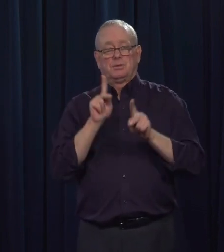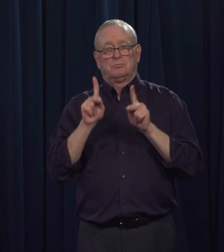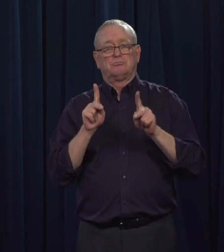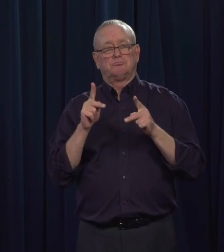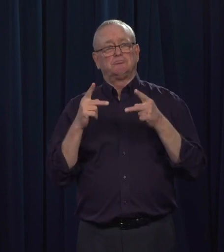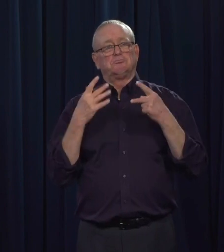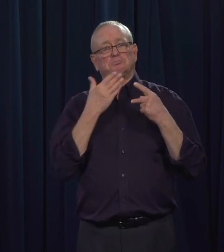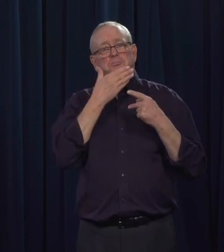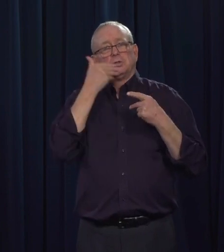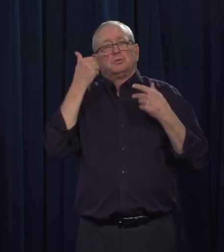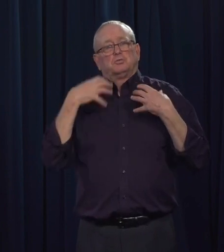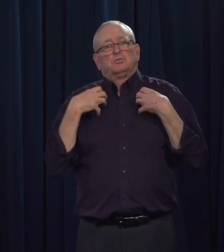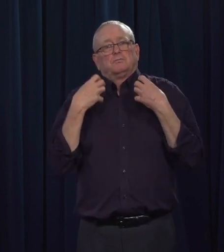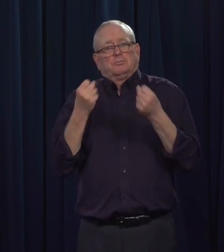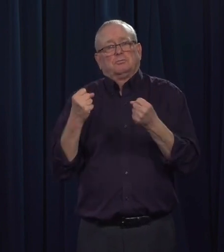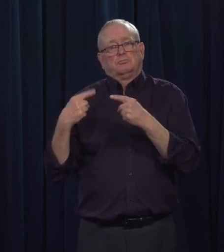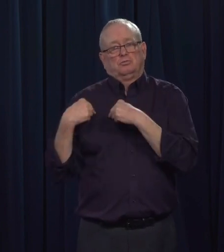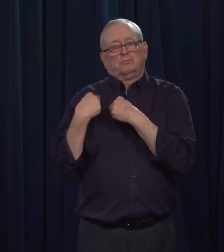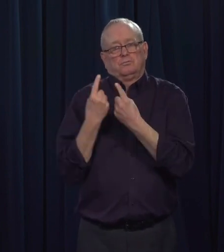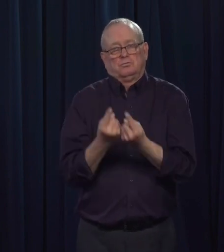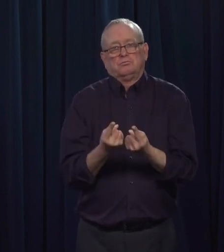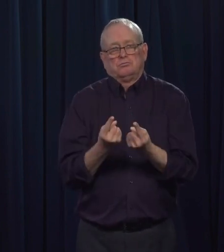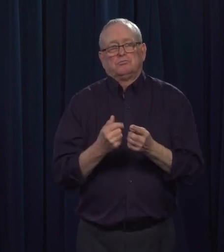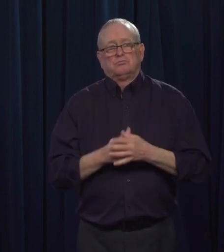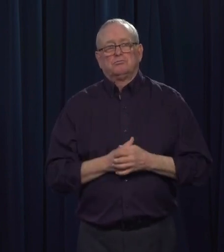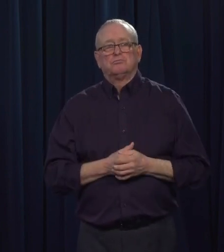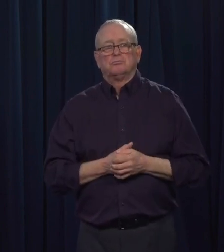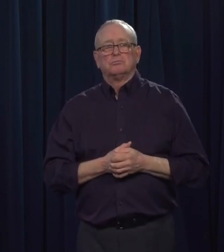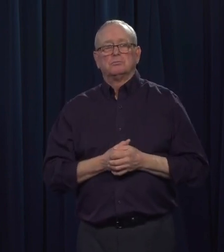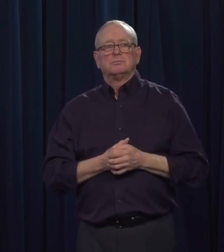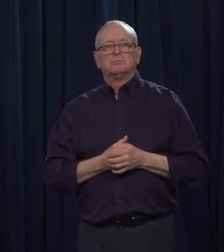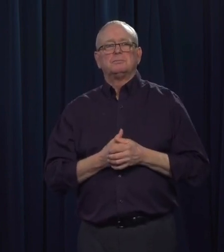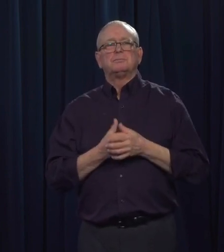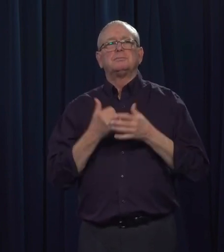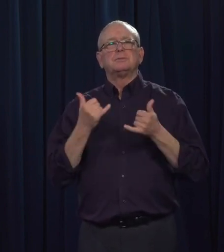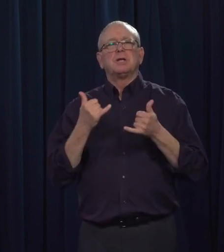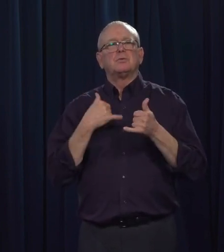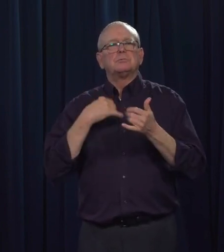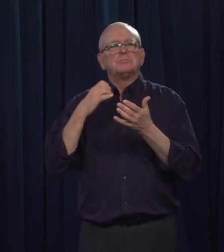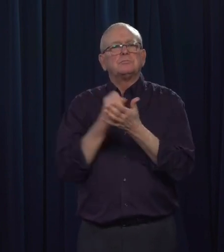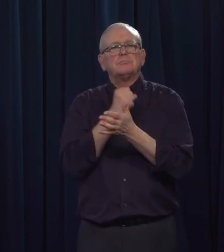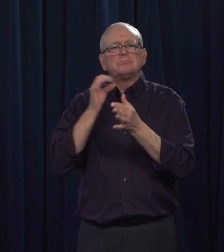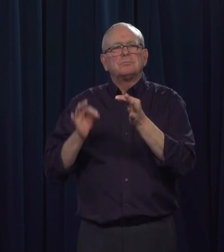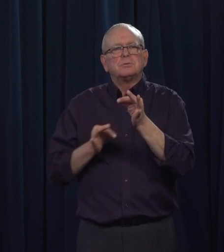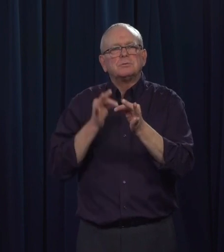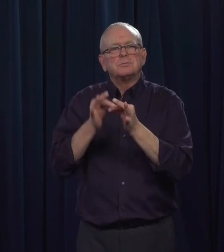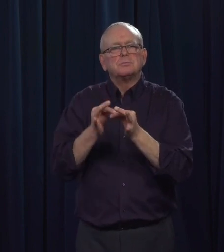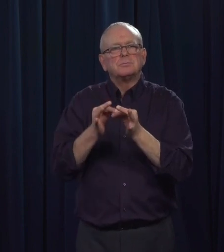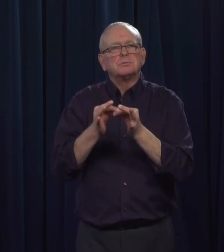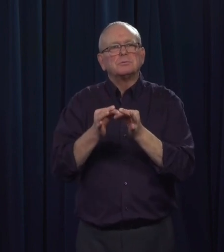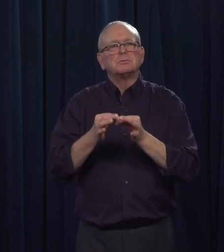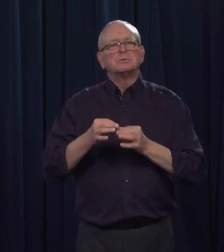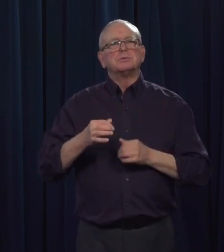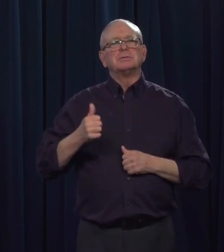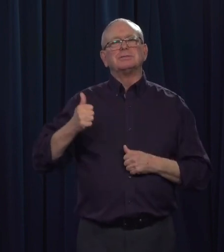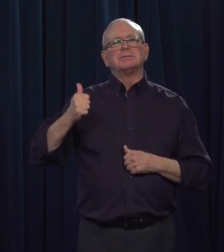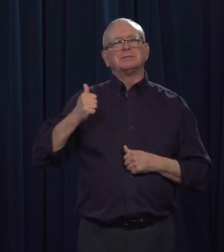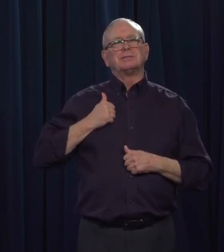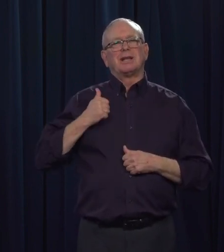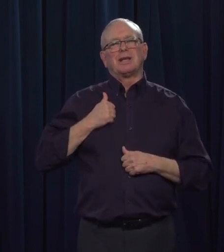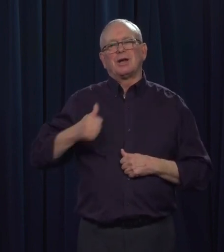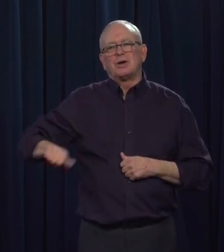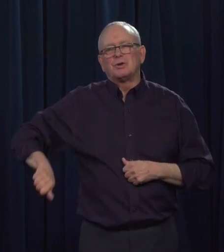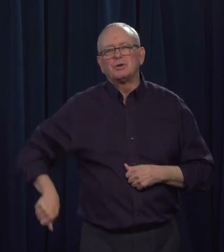on the investigation into the Edmonton bonspiel with Western Canadian physicians and other healthcare workers that occurred March 11th to